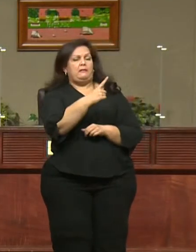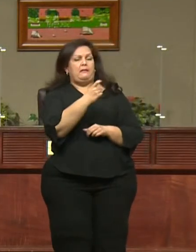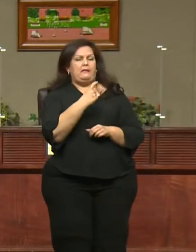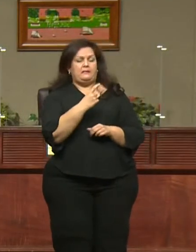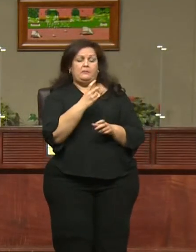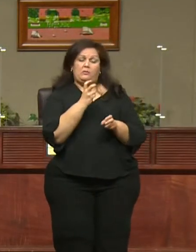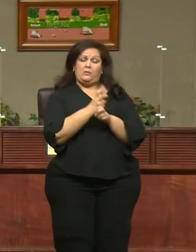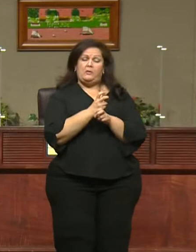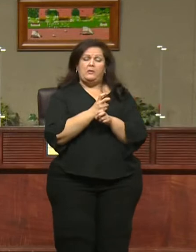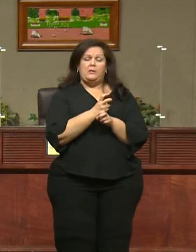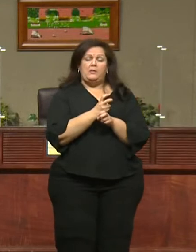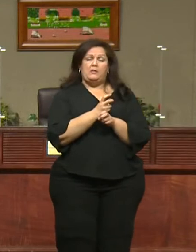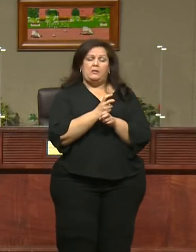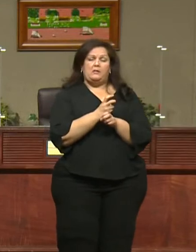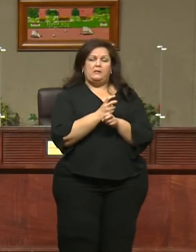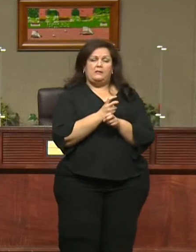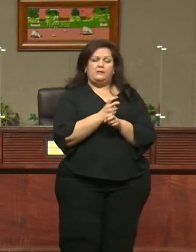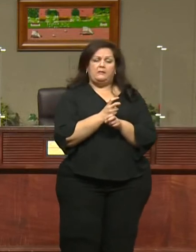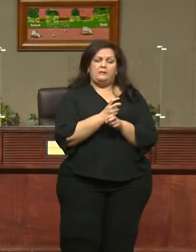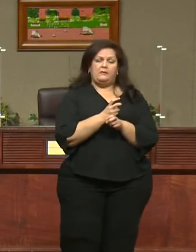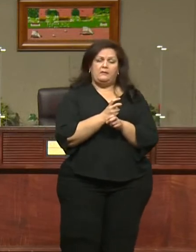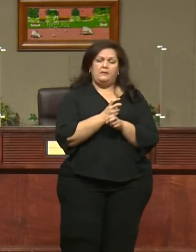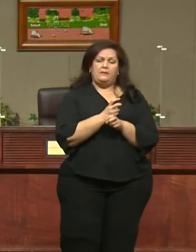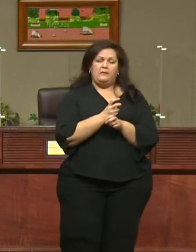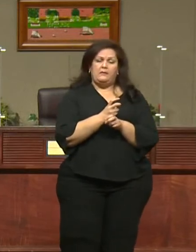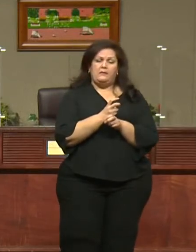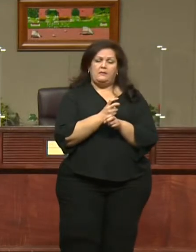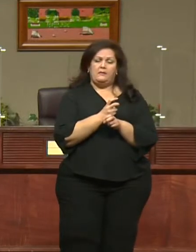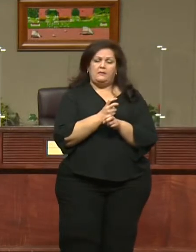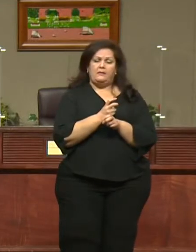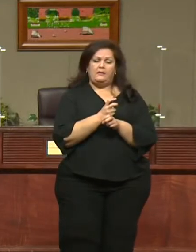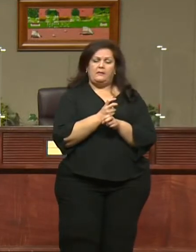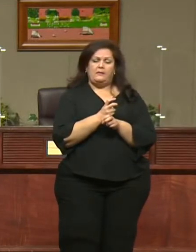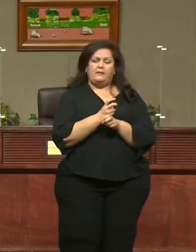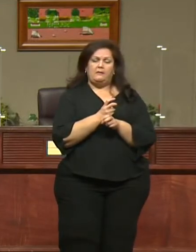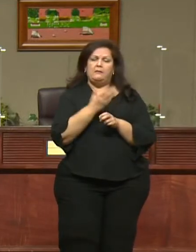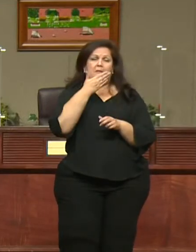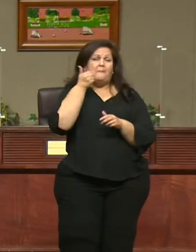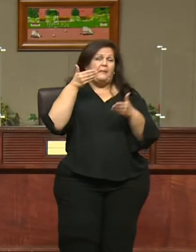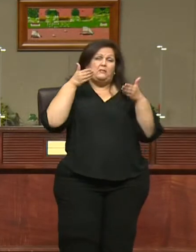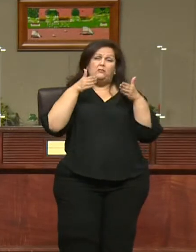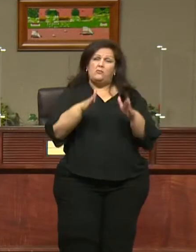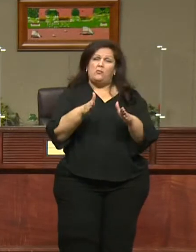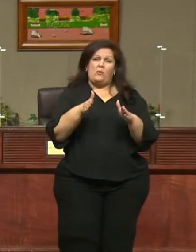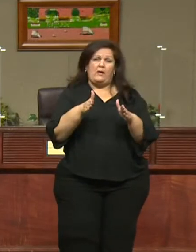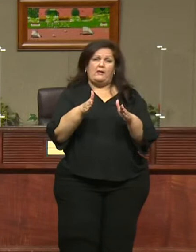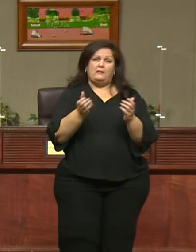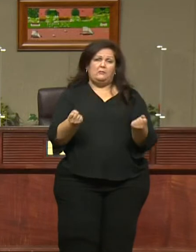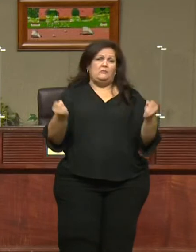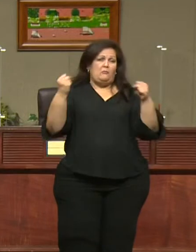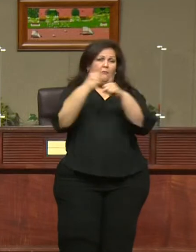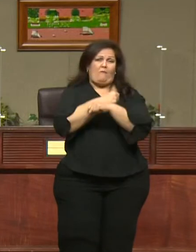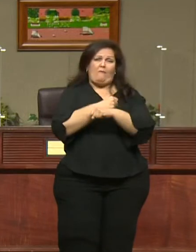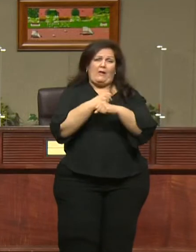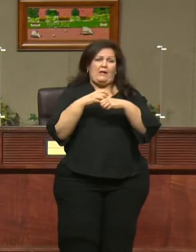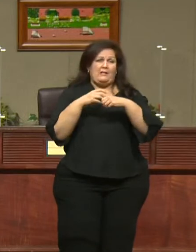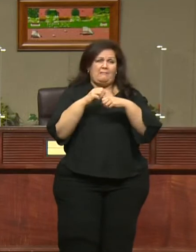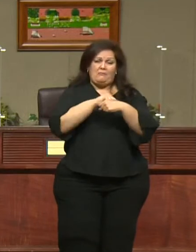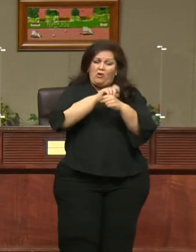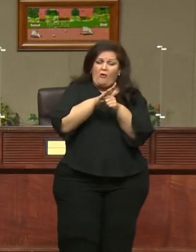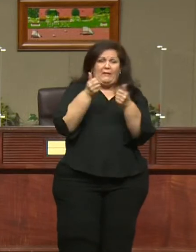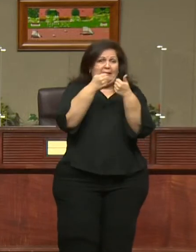difficult because getting vaccinated is the best way to fight the variants or